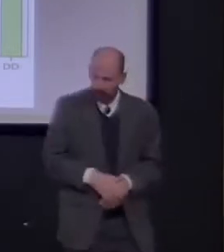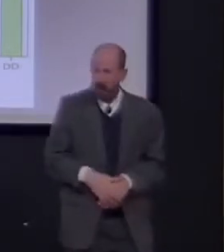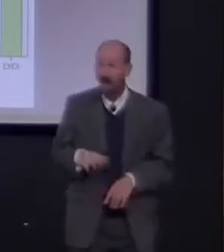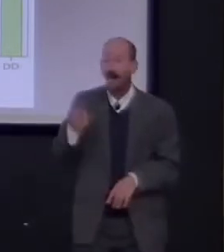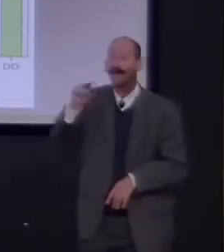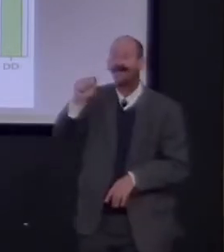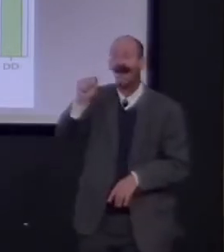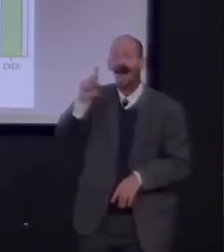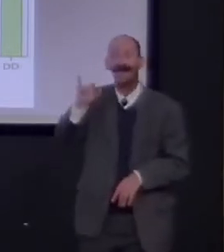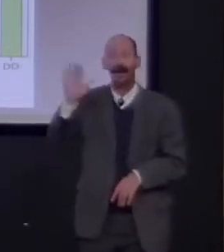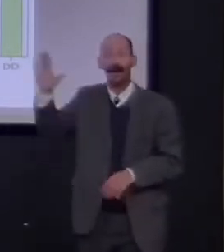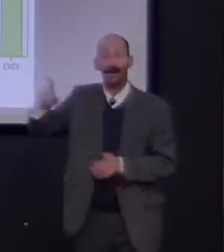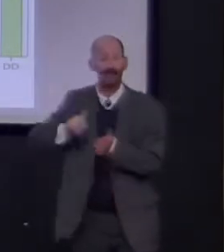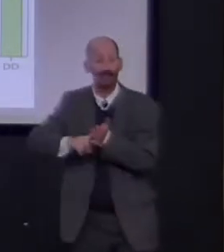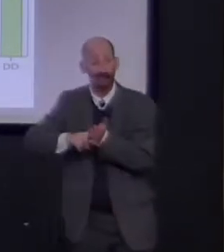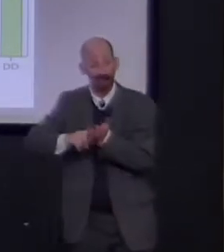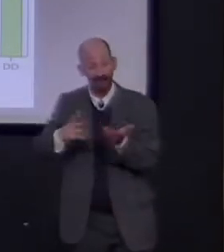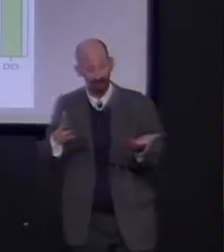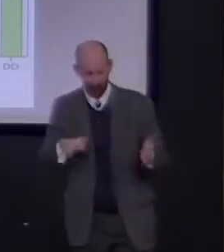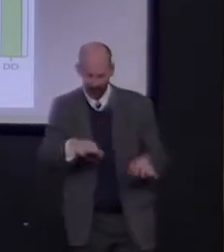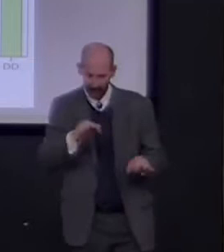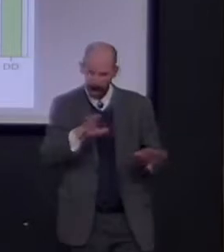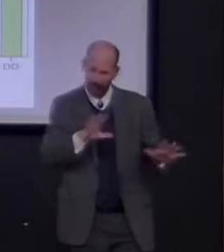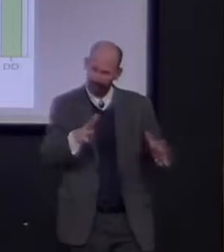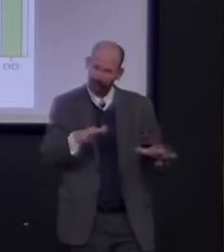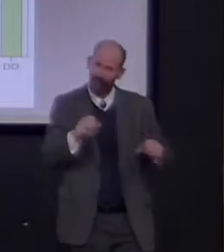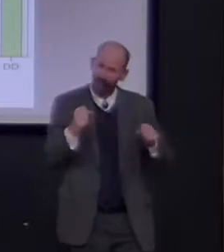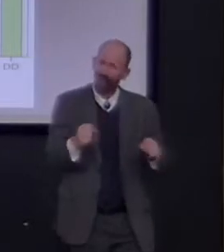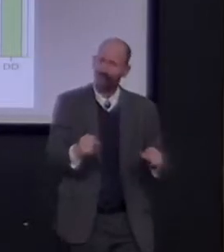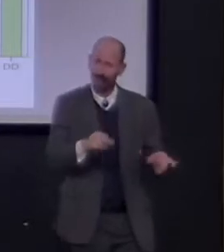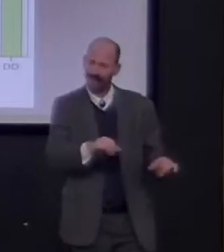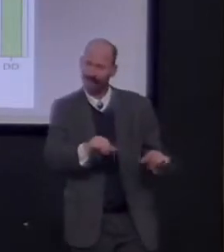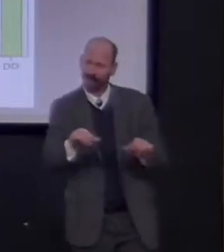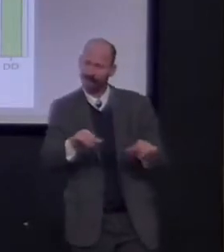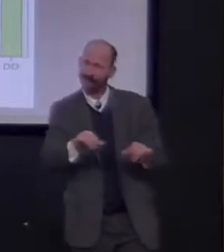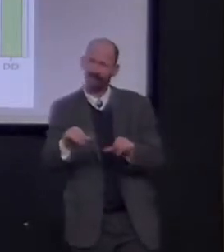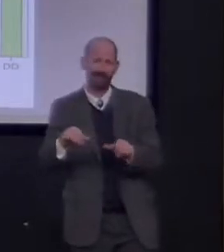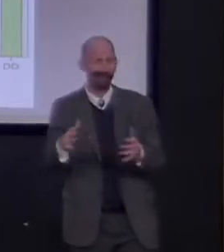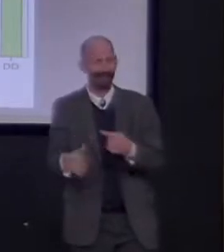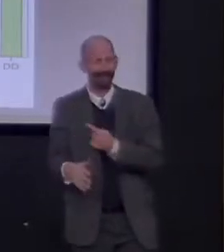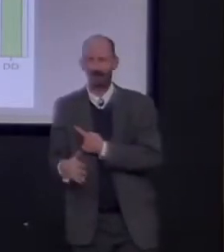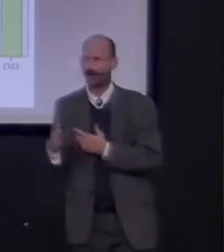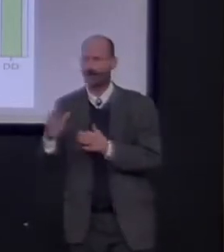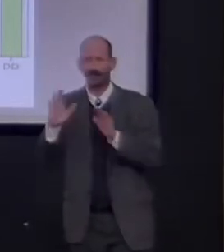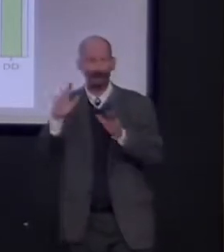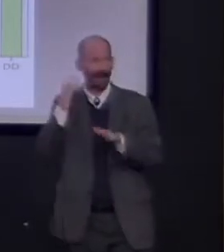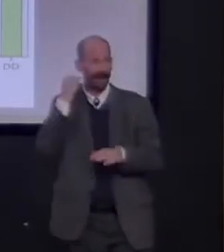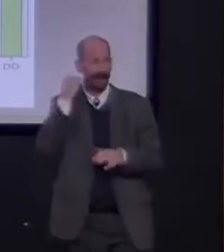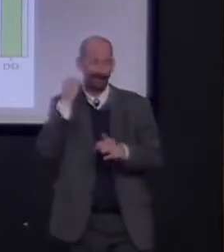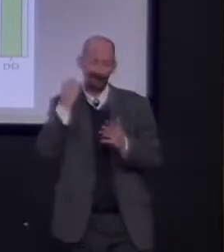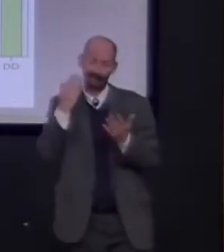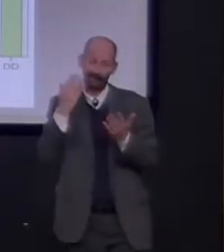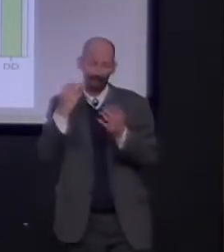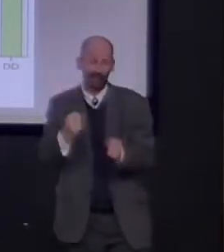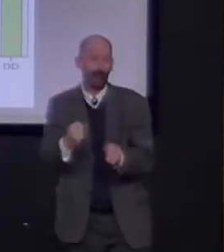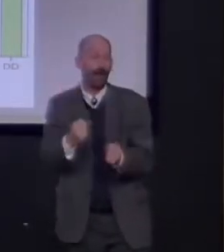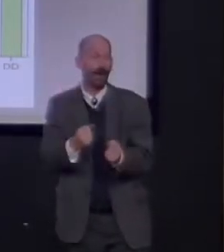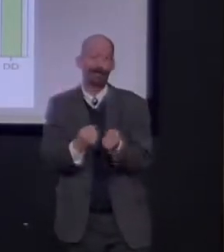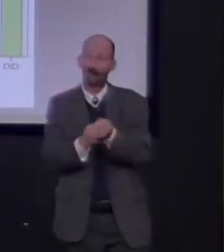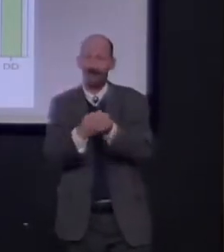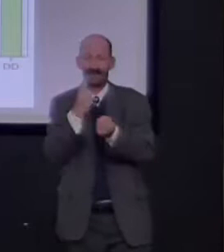in the field, we could not find very strong evidence for this notion that an impairment in